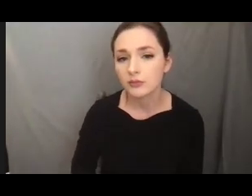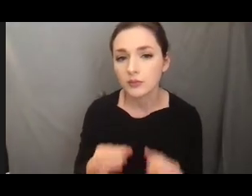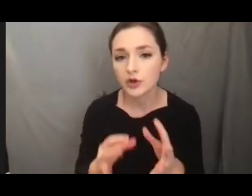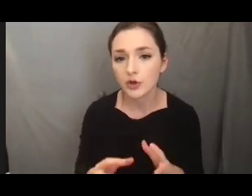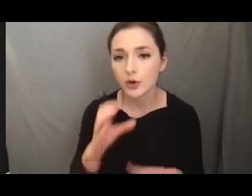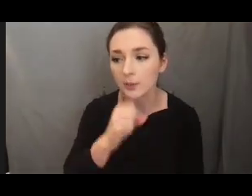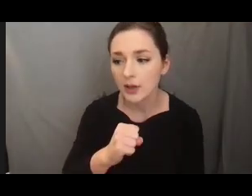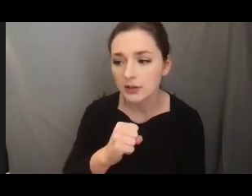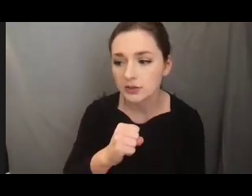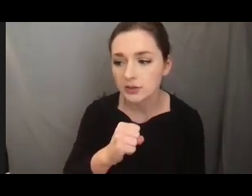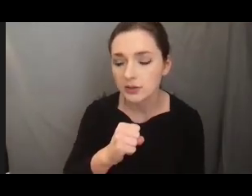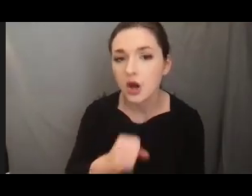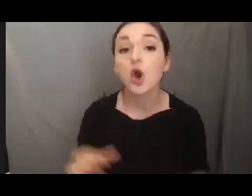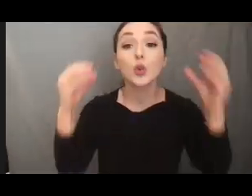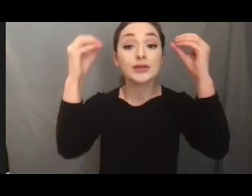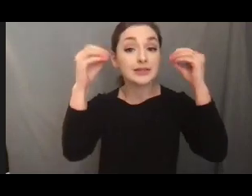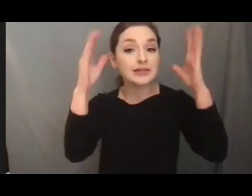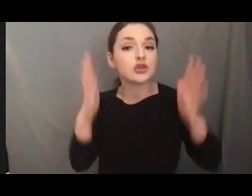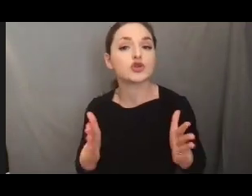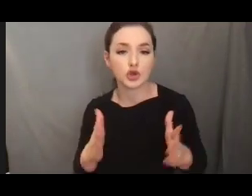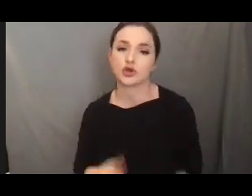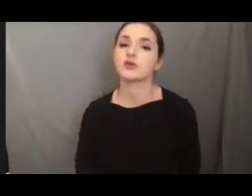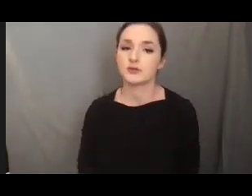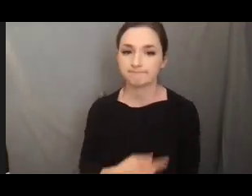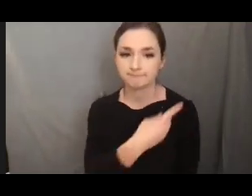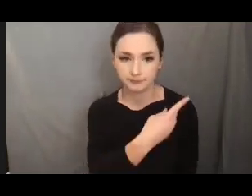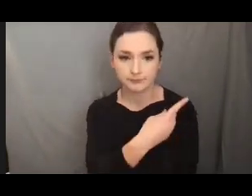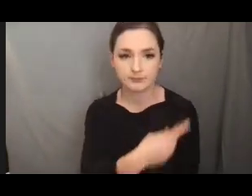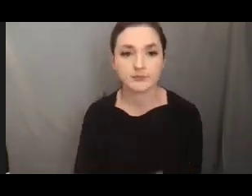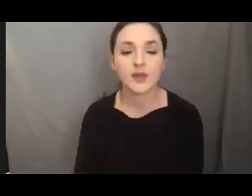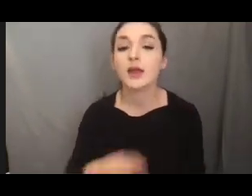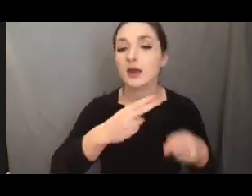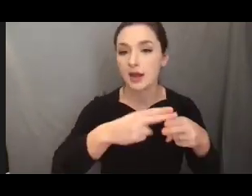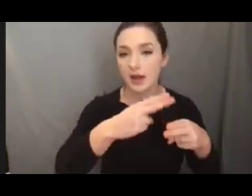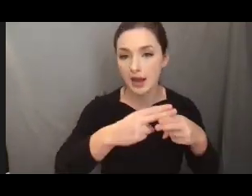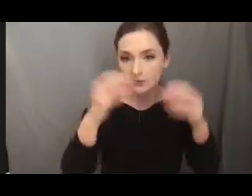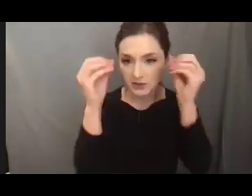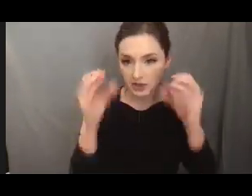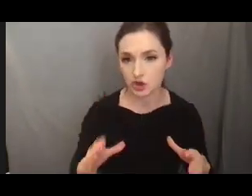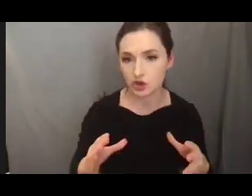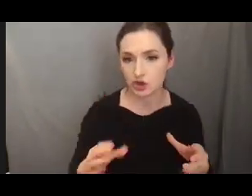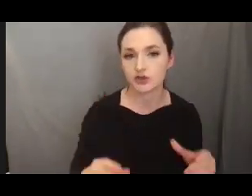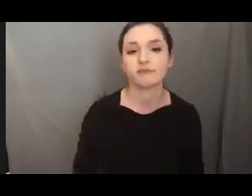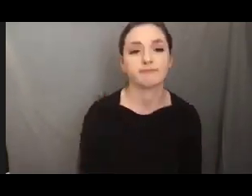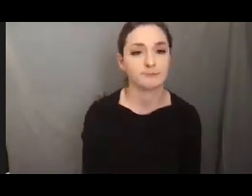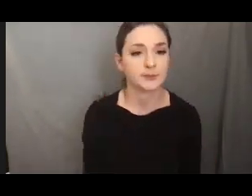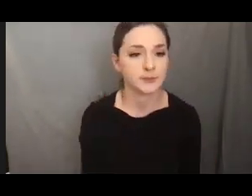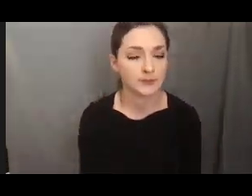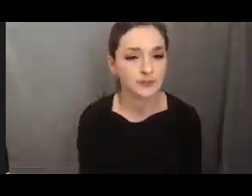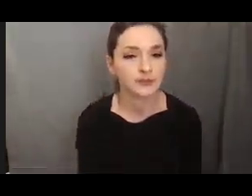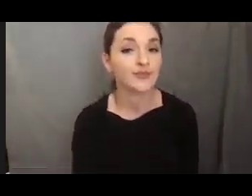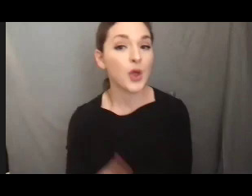are. Yeah. And you can see it has the year that they were inducted and then their name. That's cool.